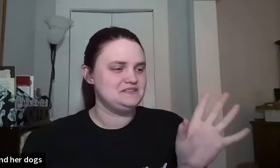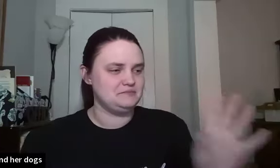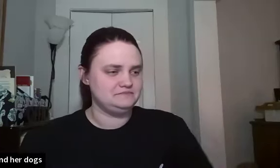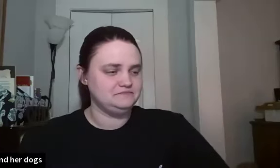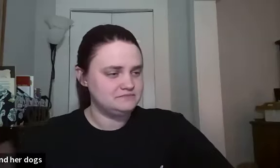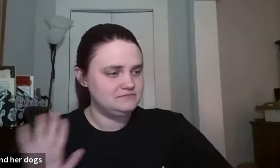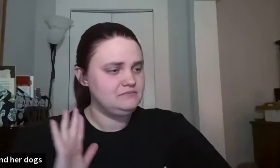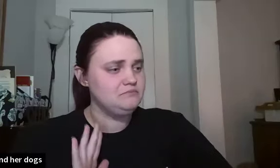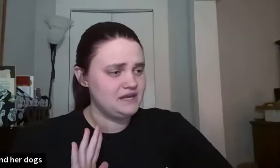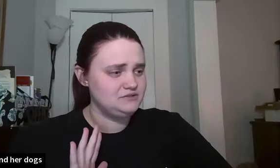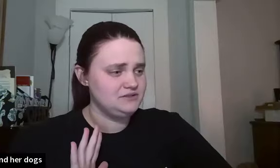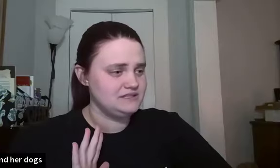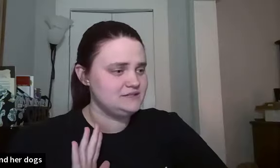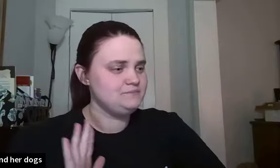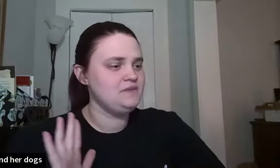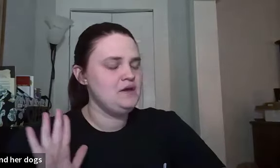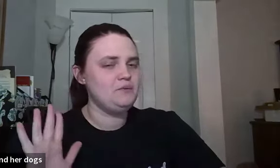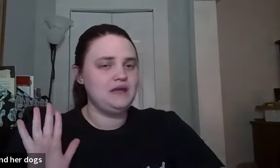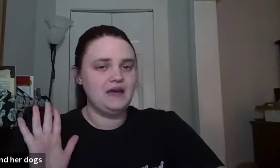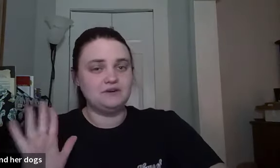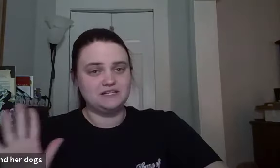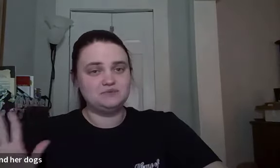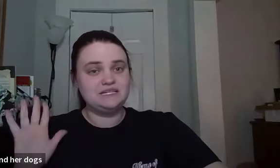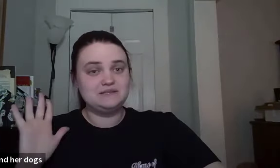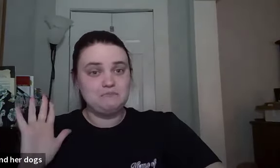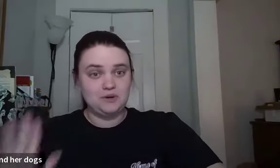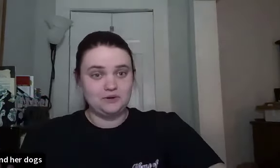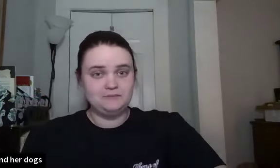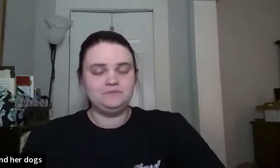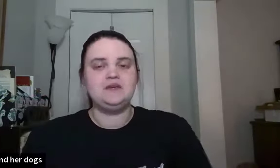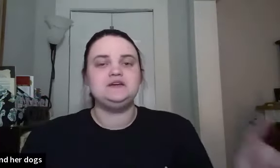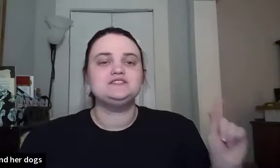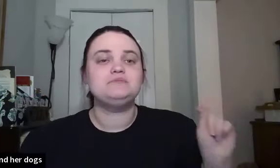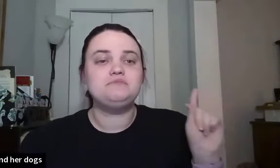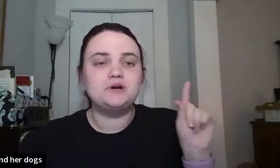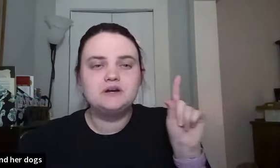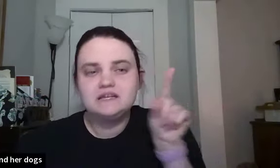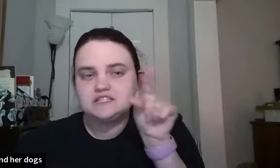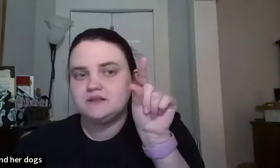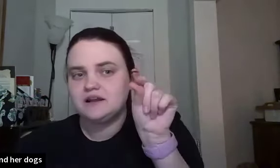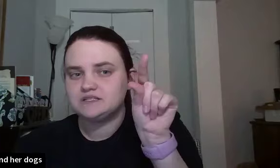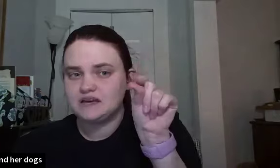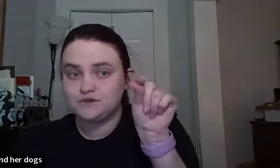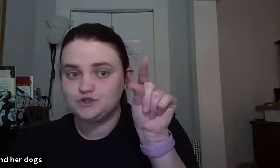So back to our list. We have our next one is bird. So bird is going to be like our sign for